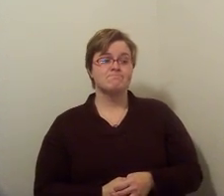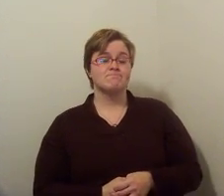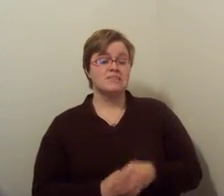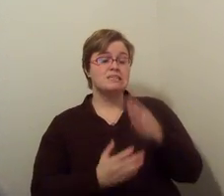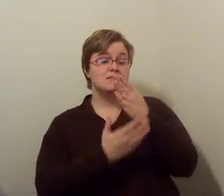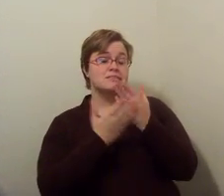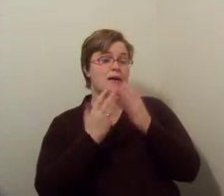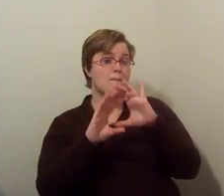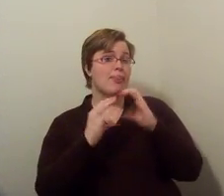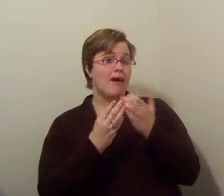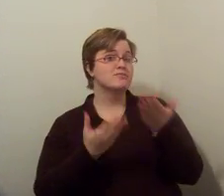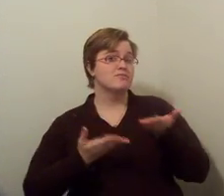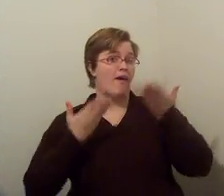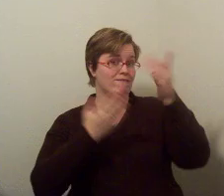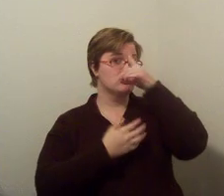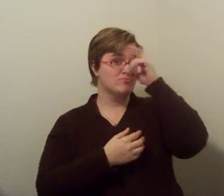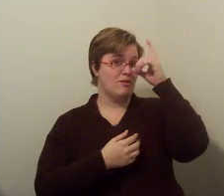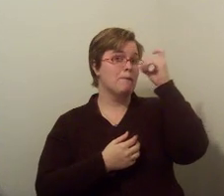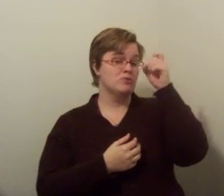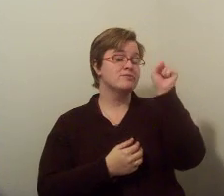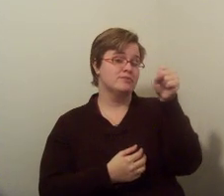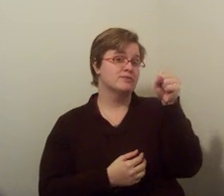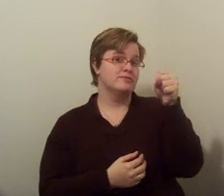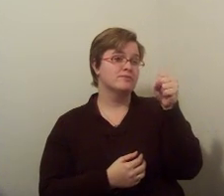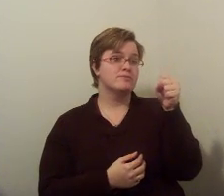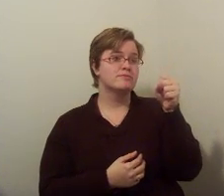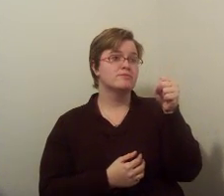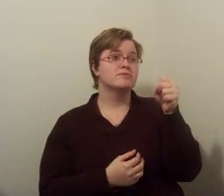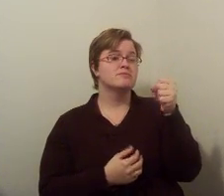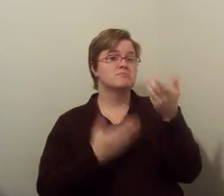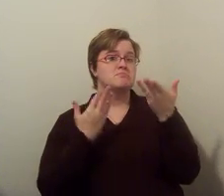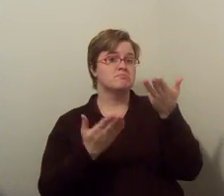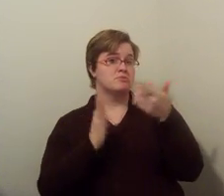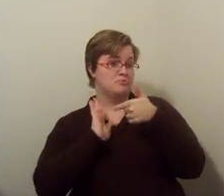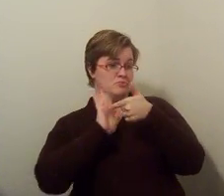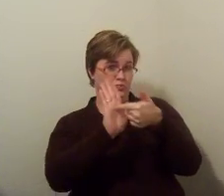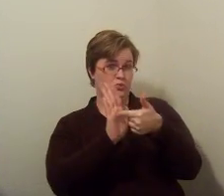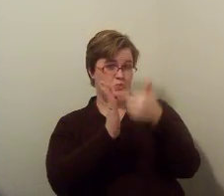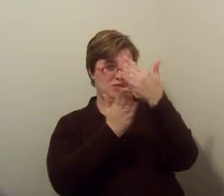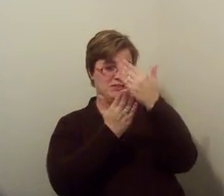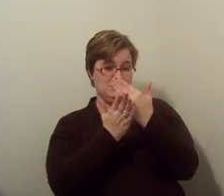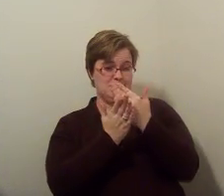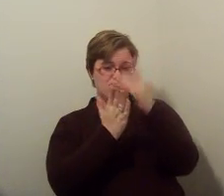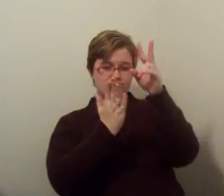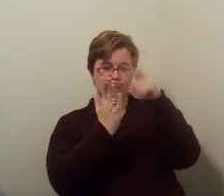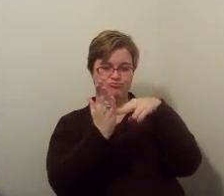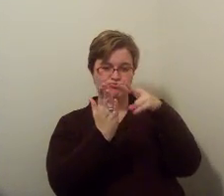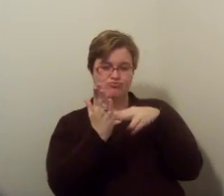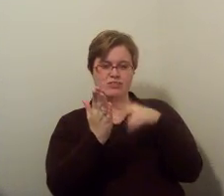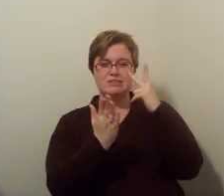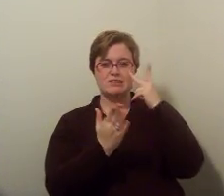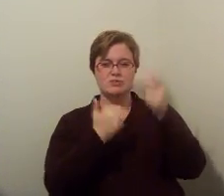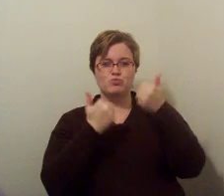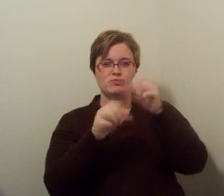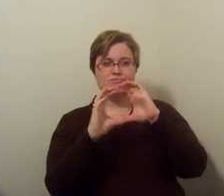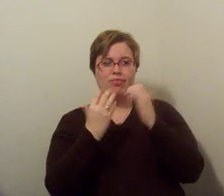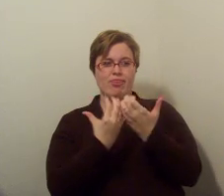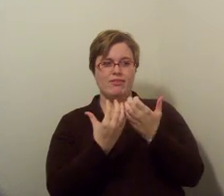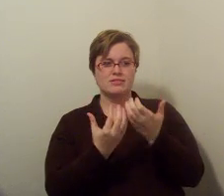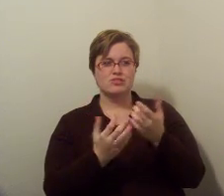during the summertime. And maybe I can kind of show you a list and you can look through what the courses that are required so you can have a better sense of that. Let's